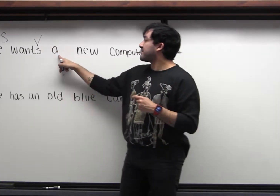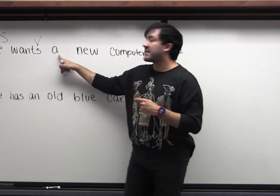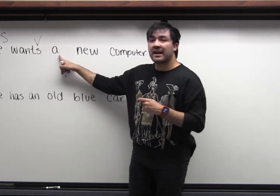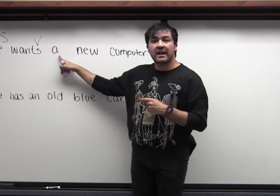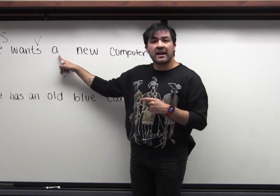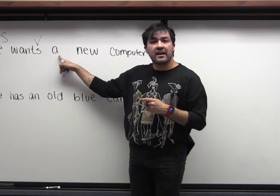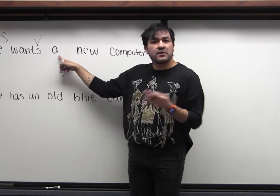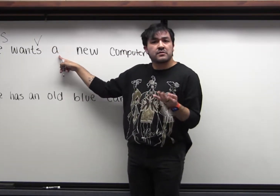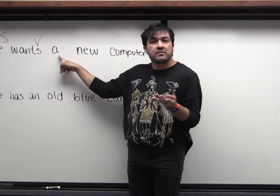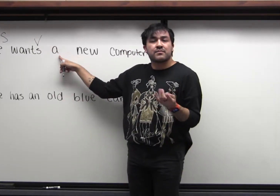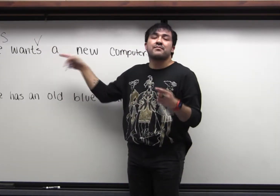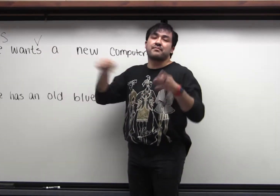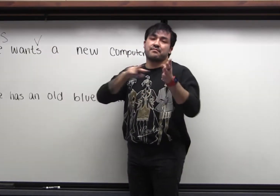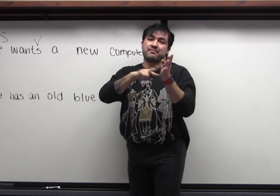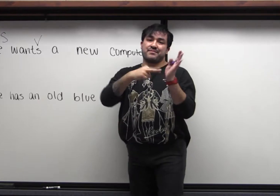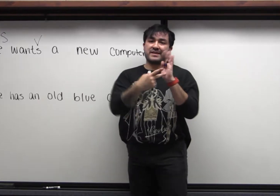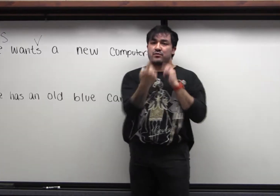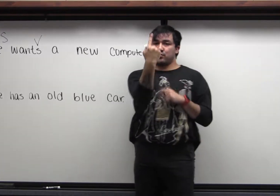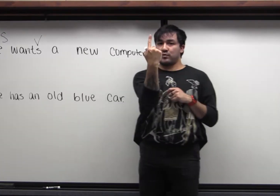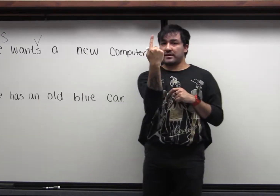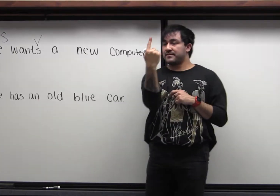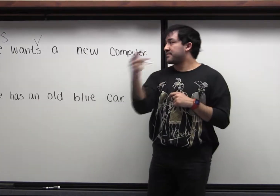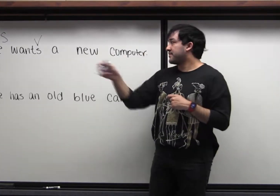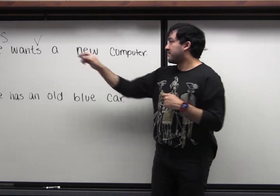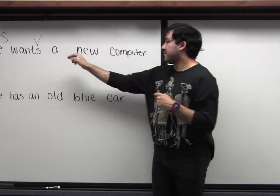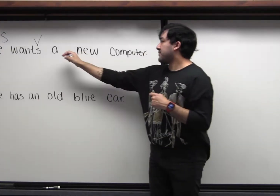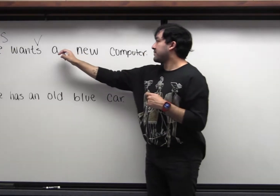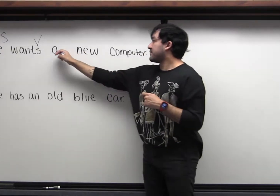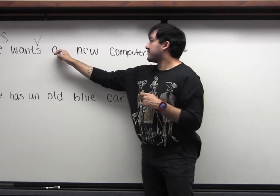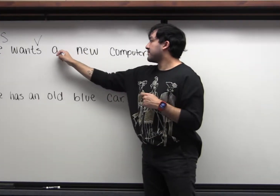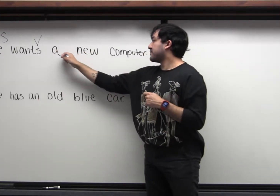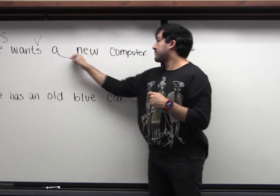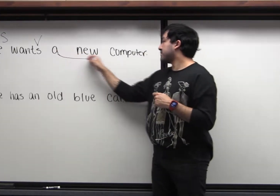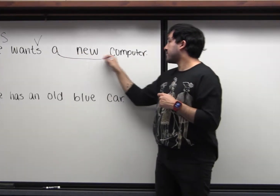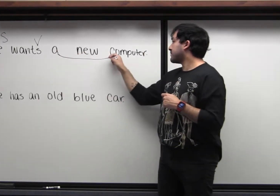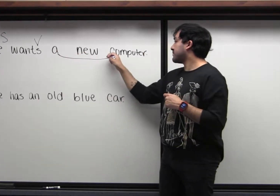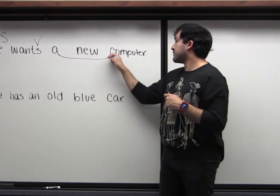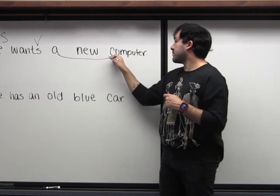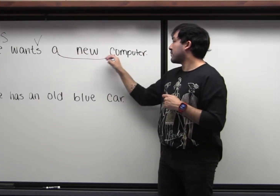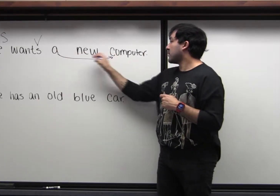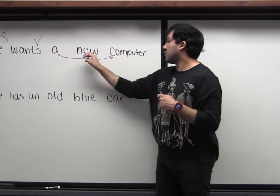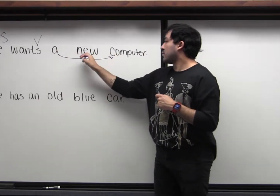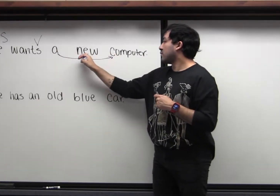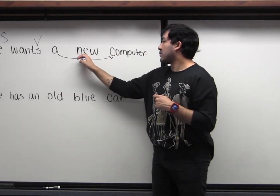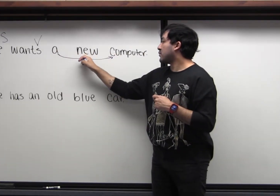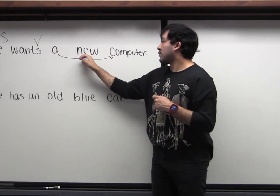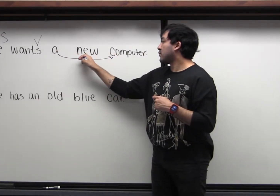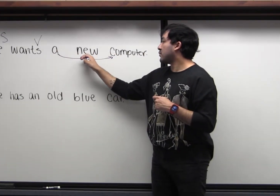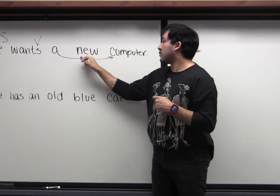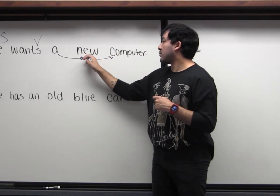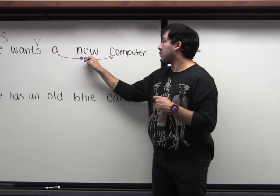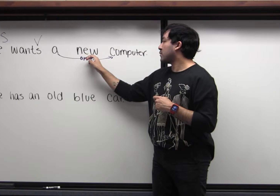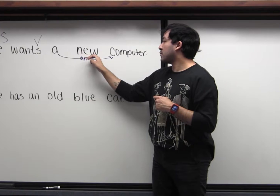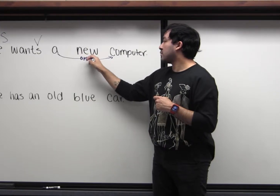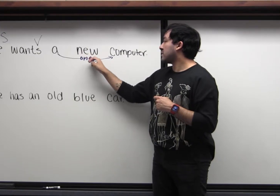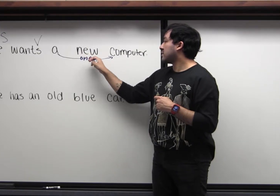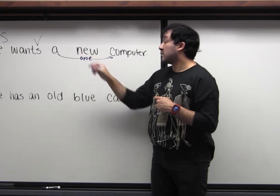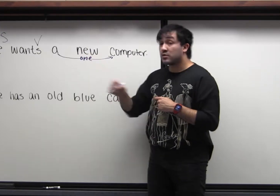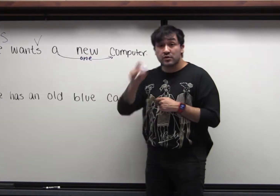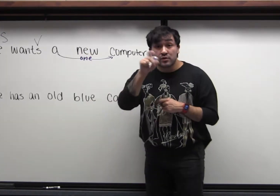Go ahead and write our V. Now again, A is meaning one in this sentence, a new computer, one new computer. But